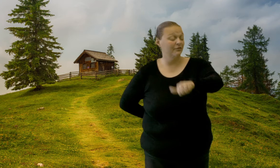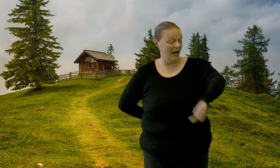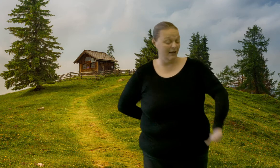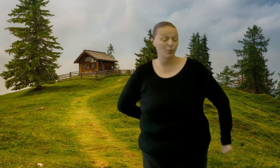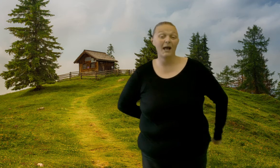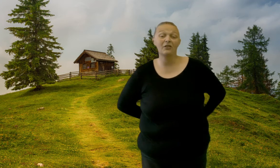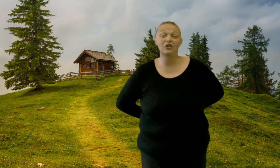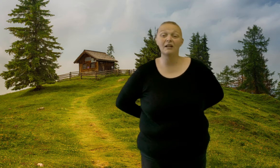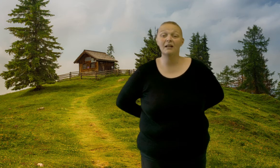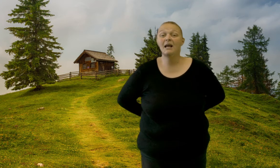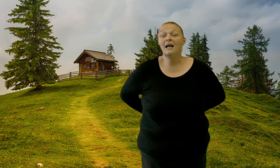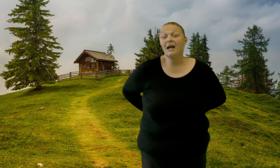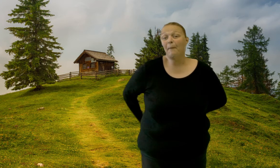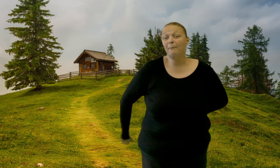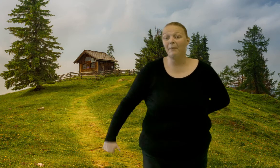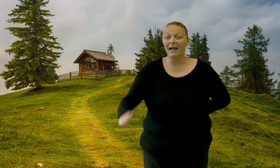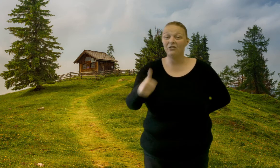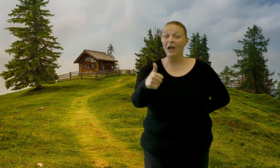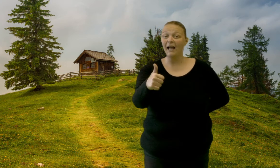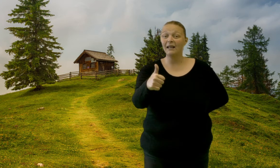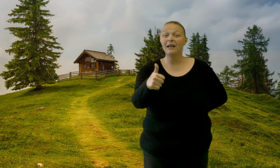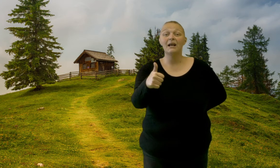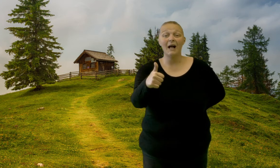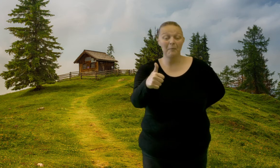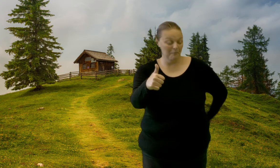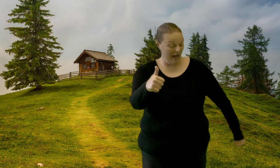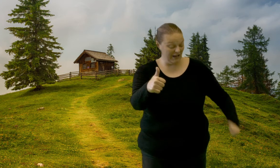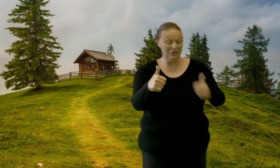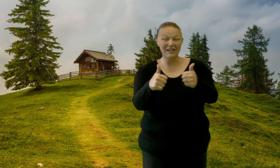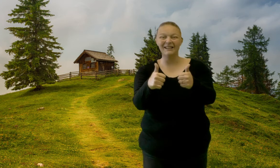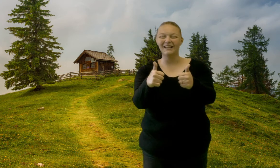fly away, Jill. Come back, Jack, come back, Jill.